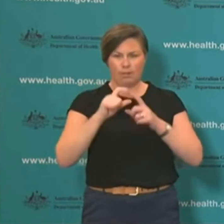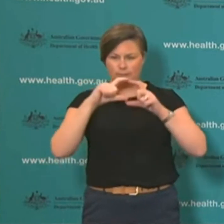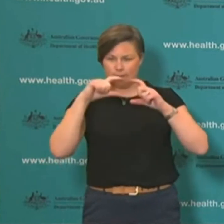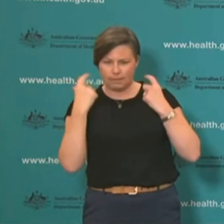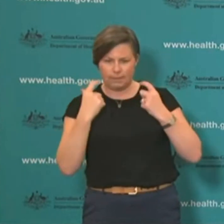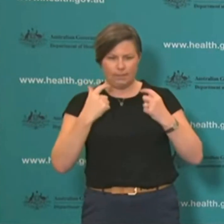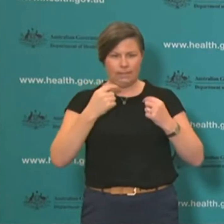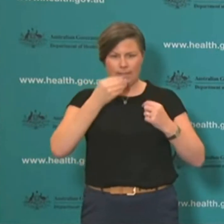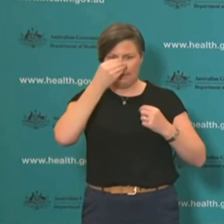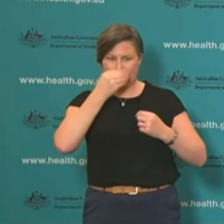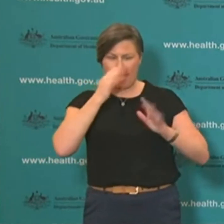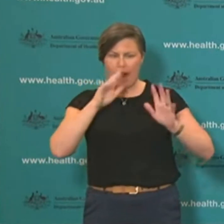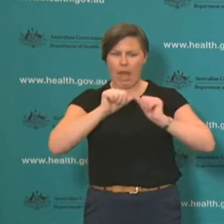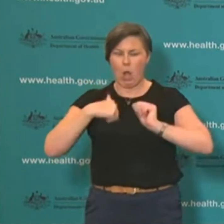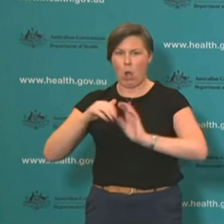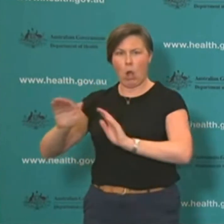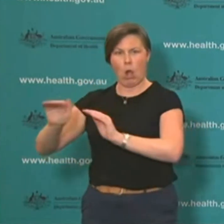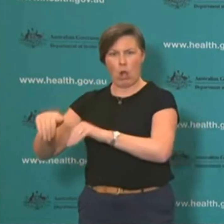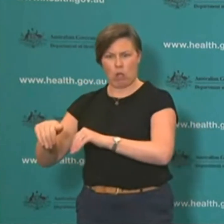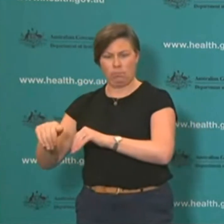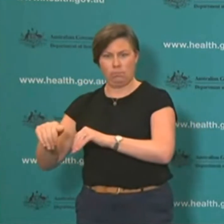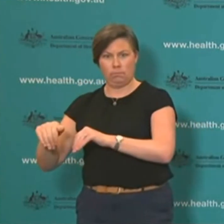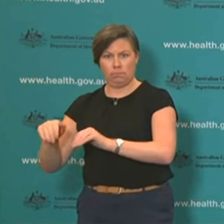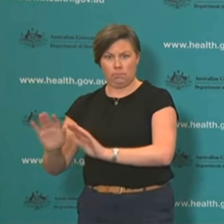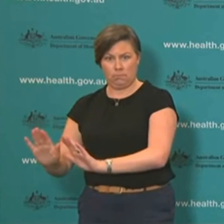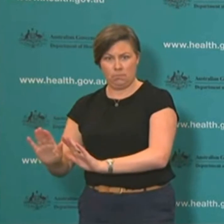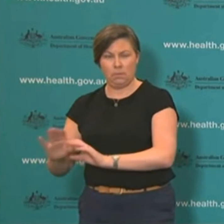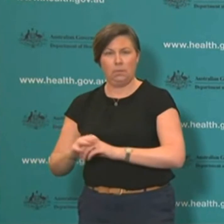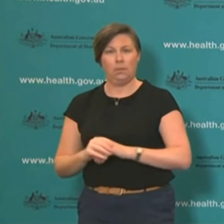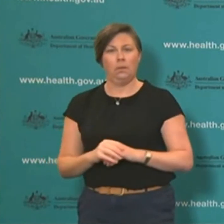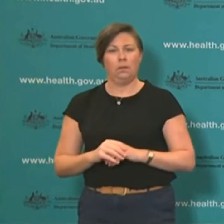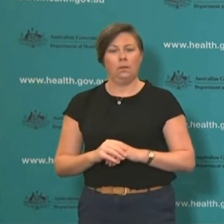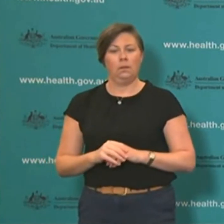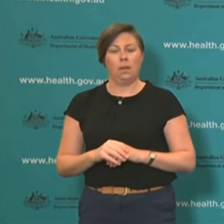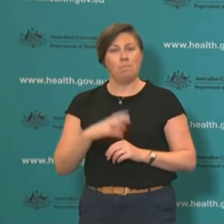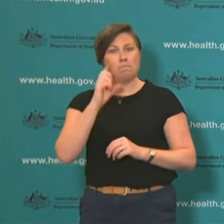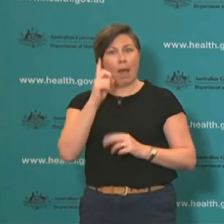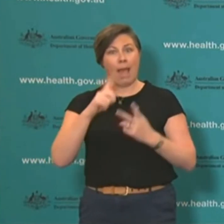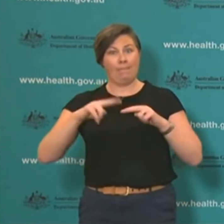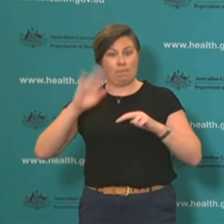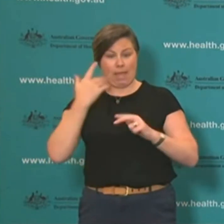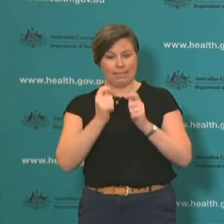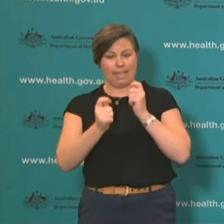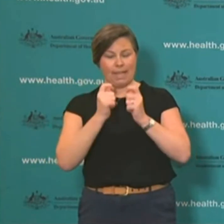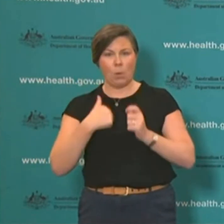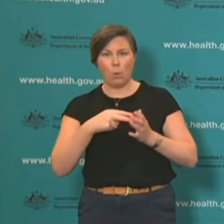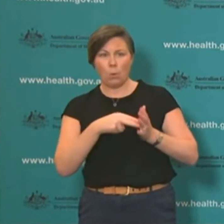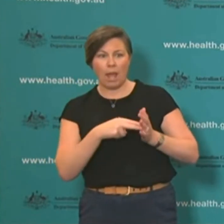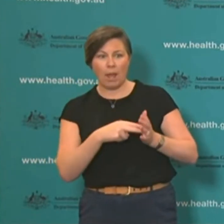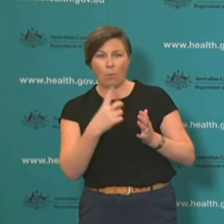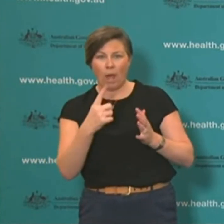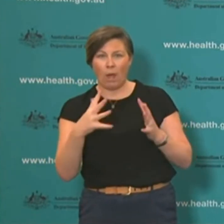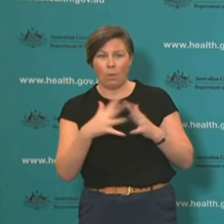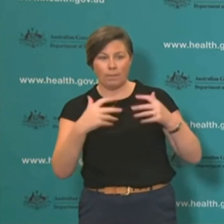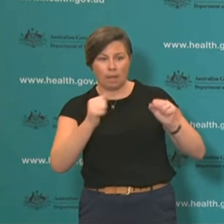when they feel sick, they self-isolate. Many in Victoria are still waiting up to a week to receive their test results. So are you concerned that over the course of